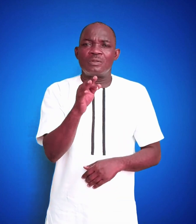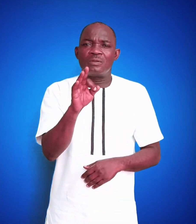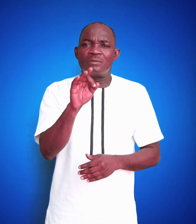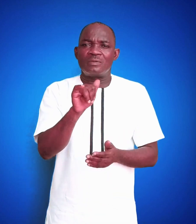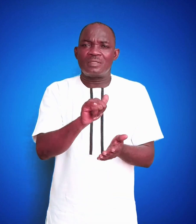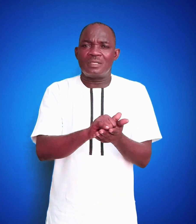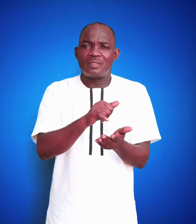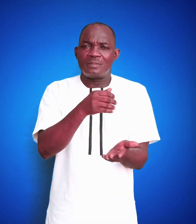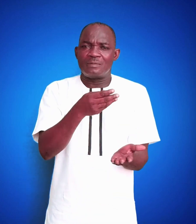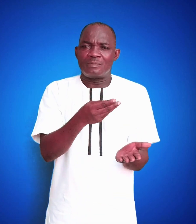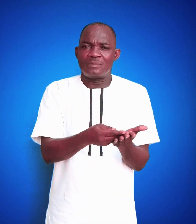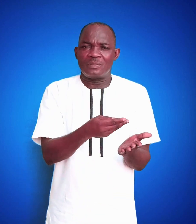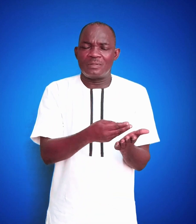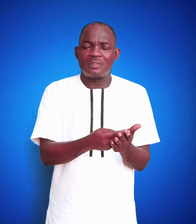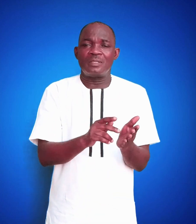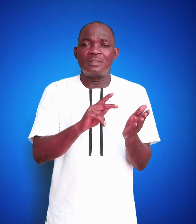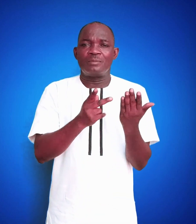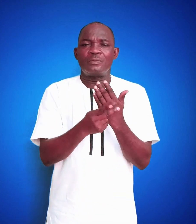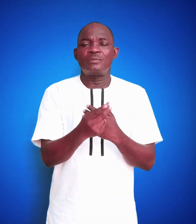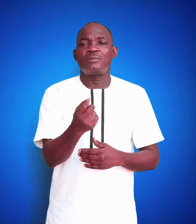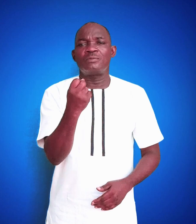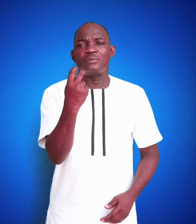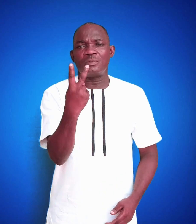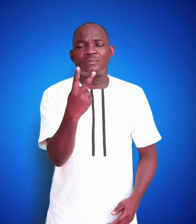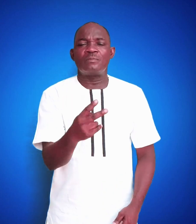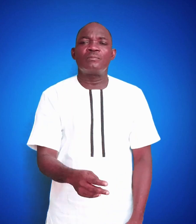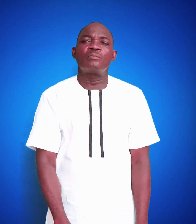the cash. Page 12.